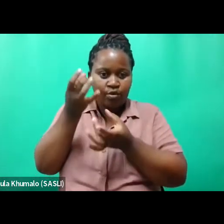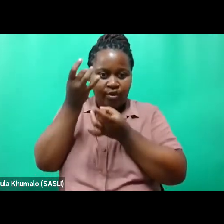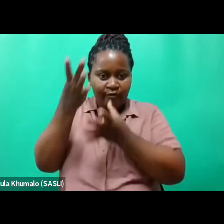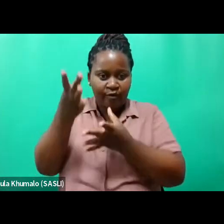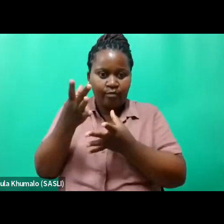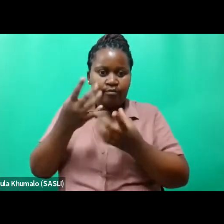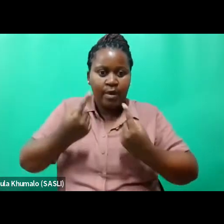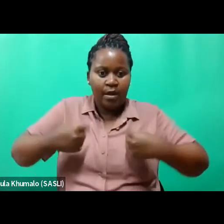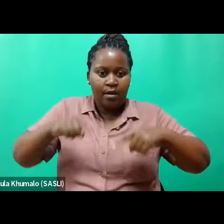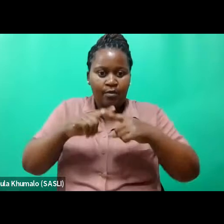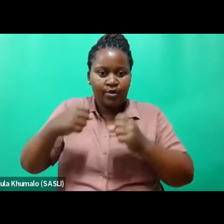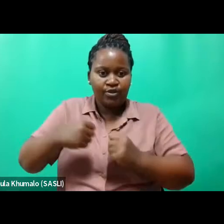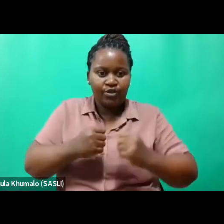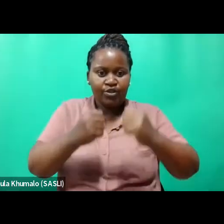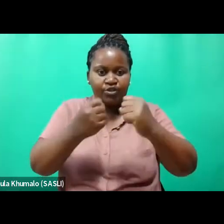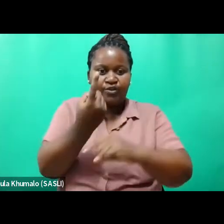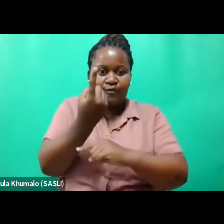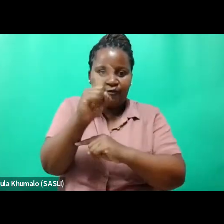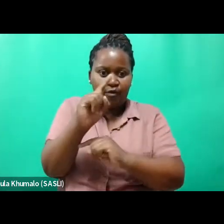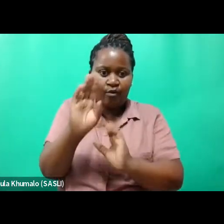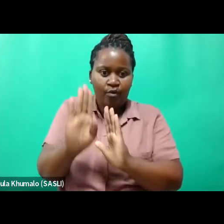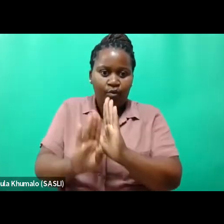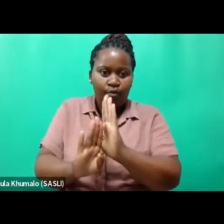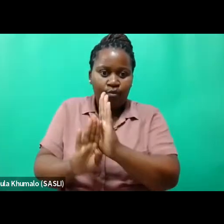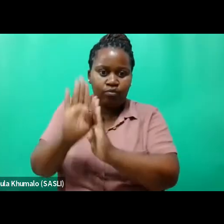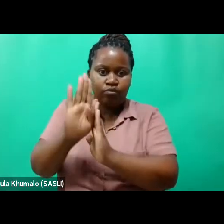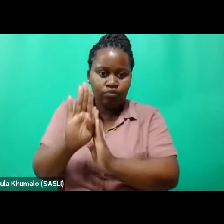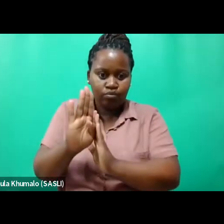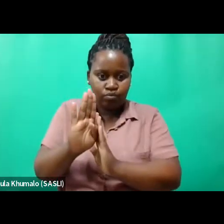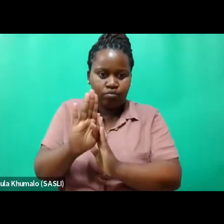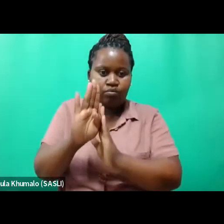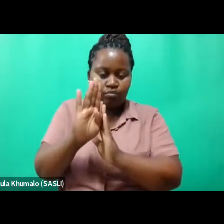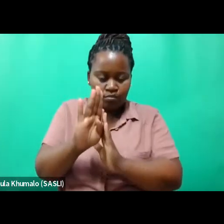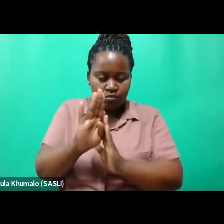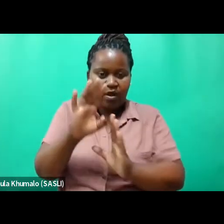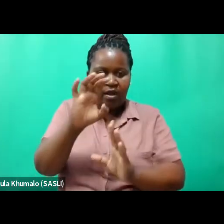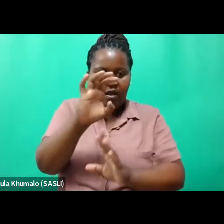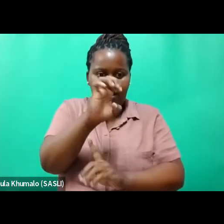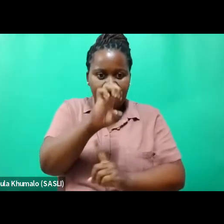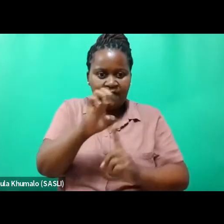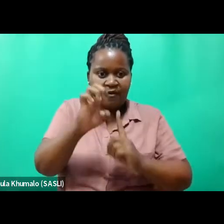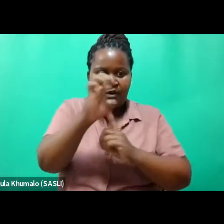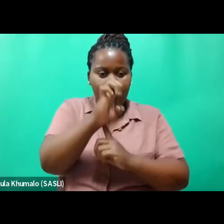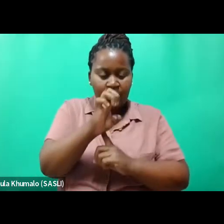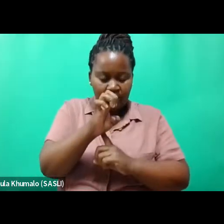for improving the inclusive environment in our higher education institutes going forward.